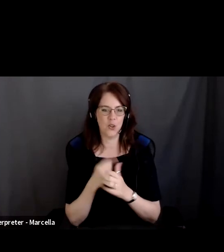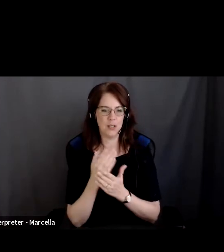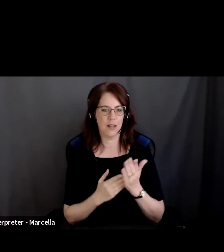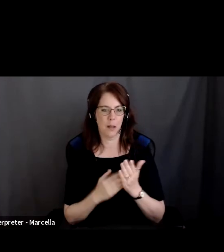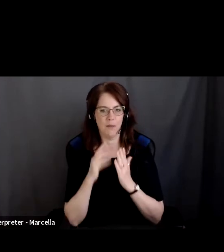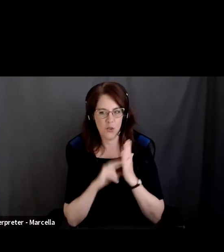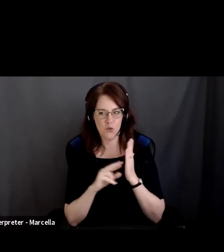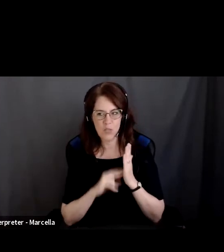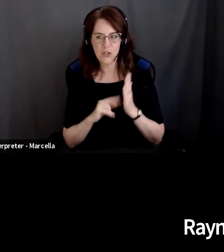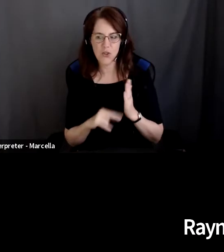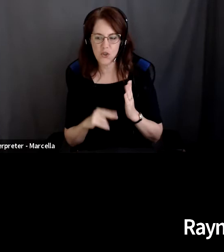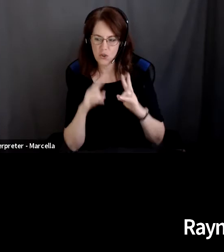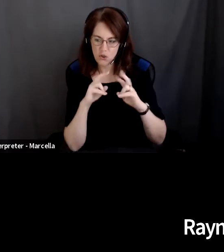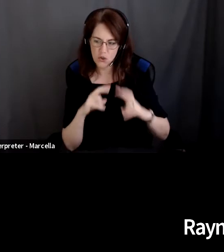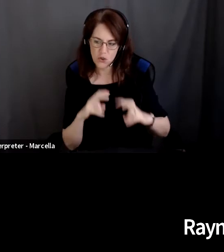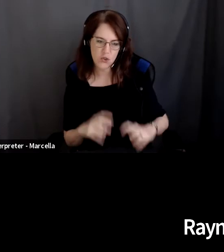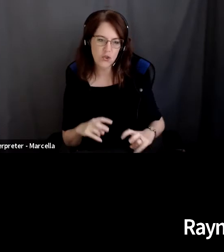research